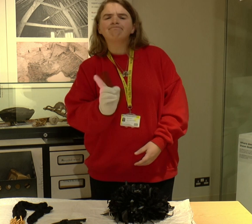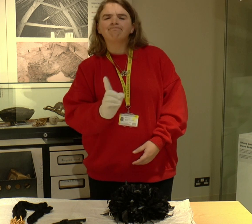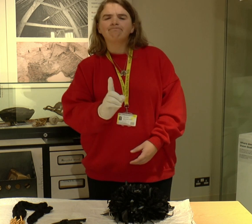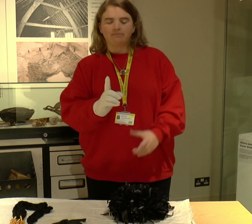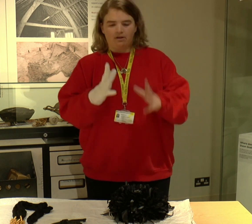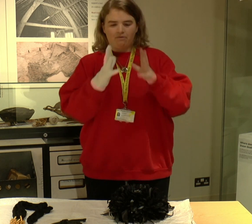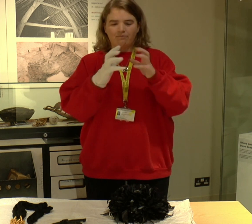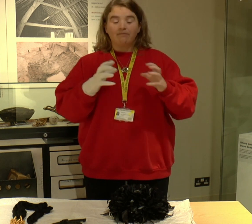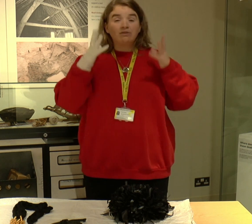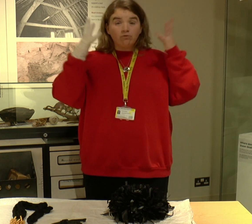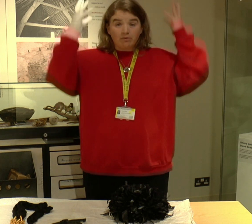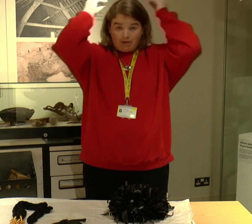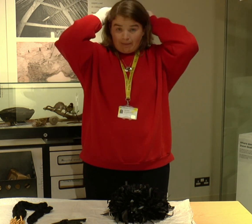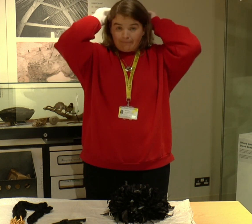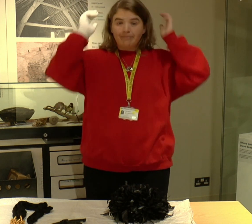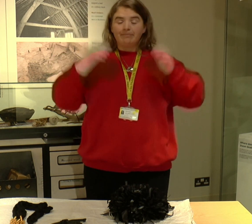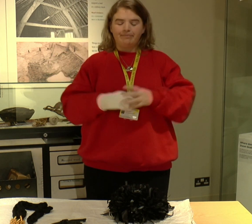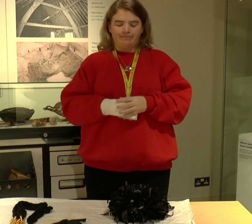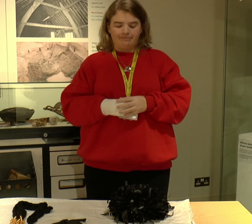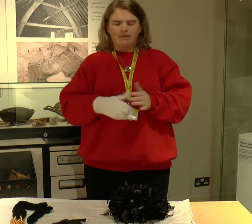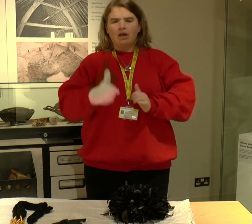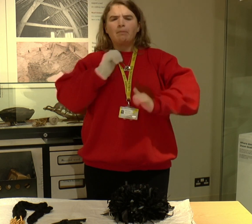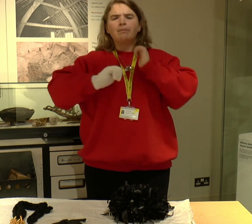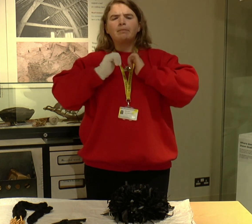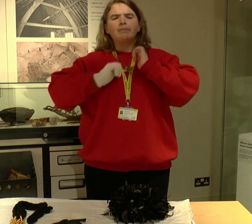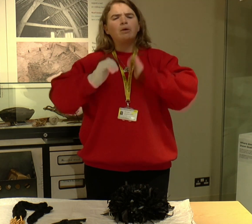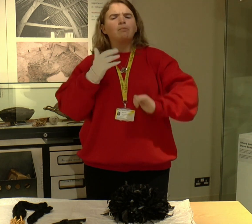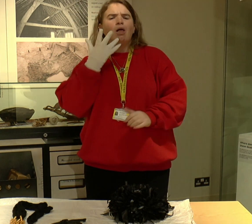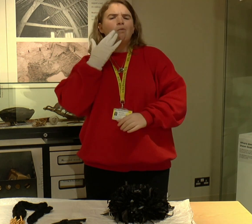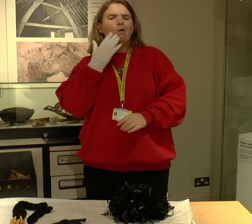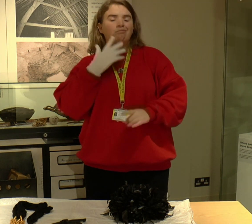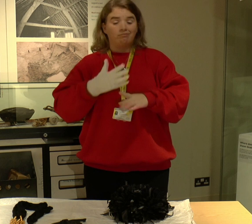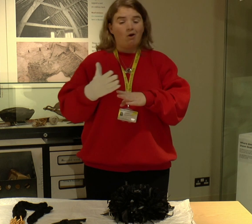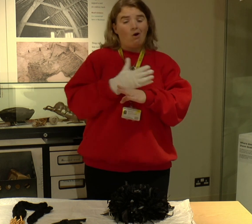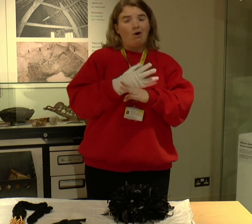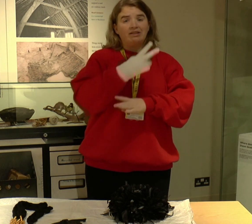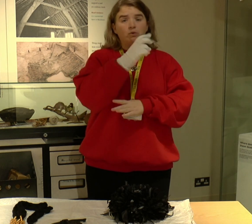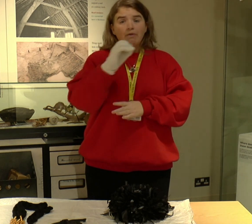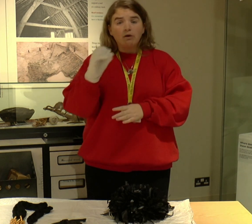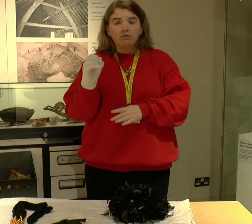So this is a fluffy hair clip. It was popular through the early 2000s,